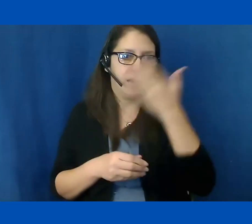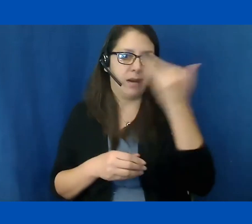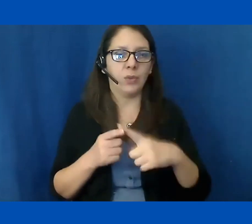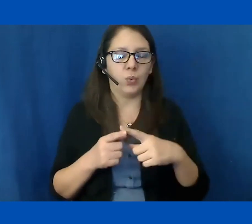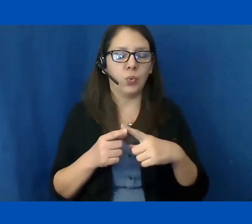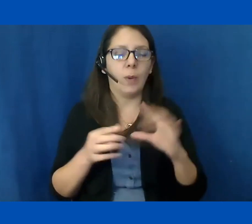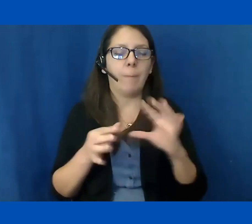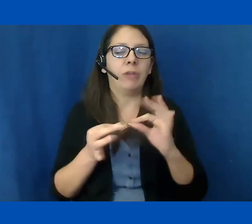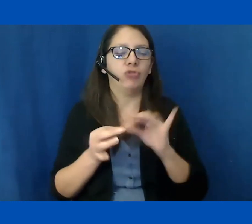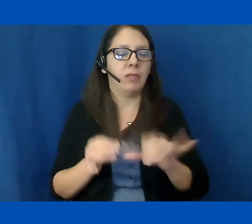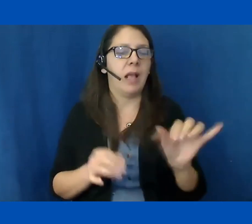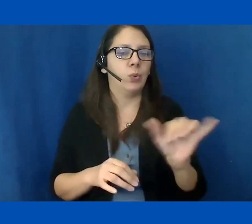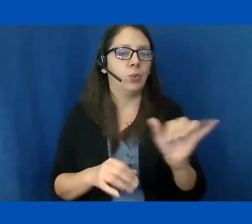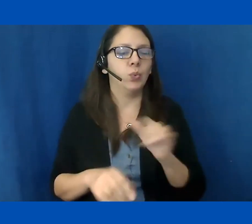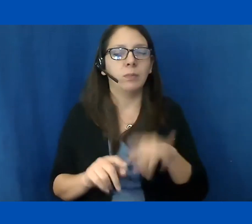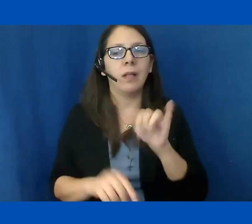that's pretty cool.